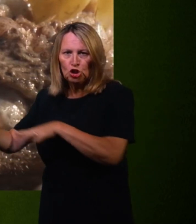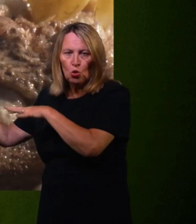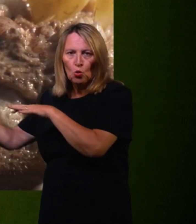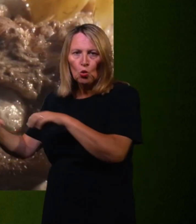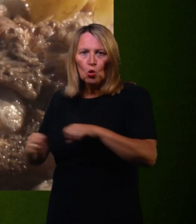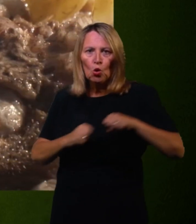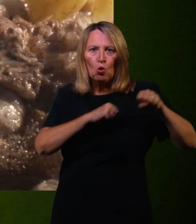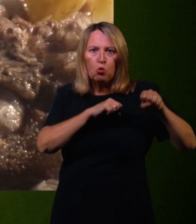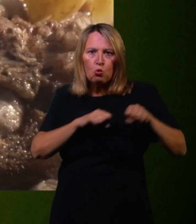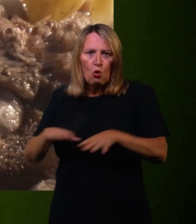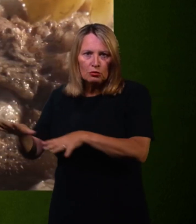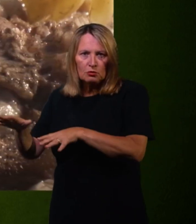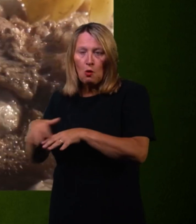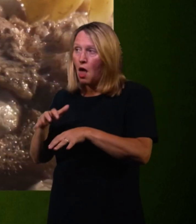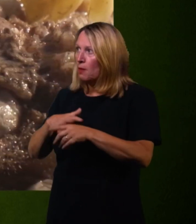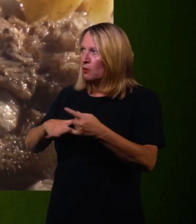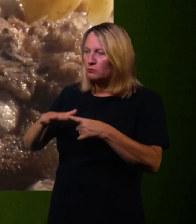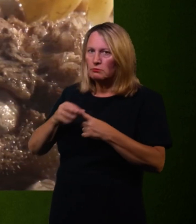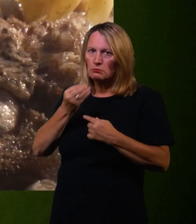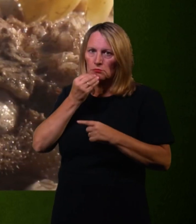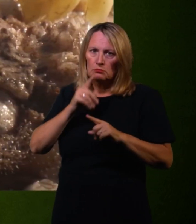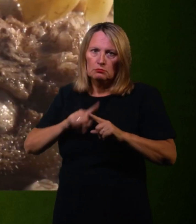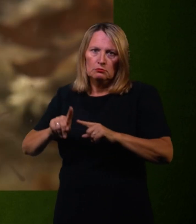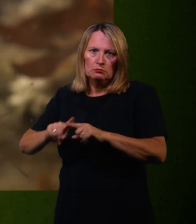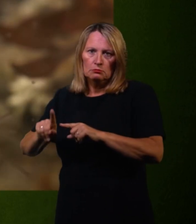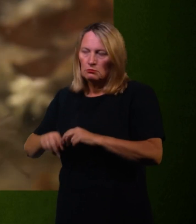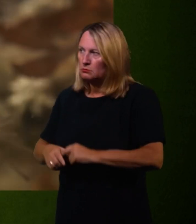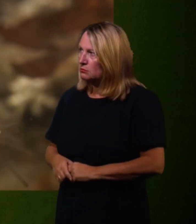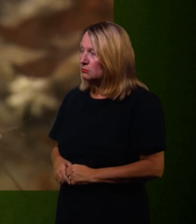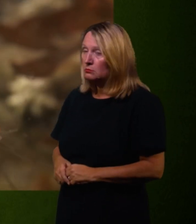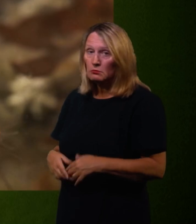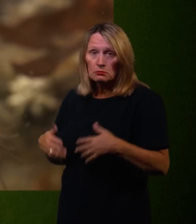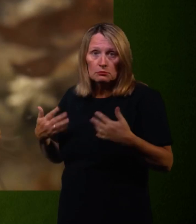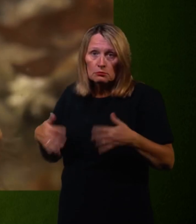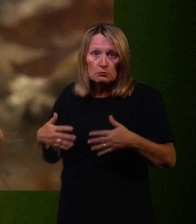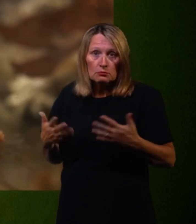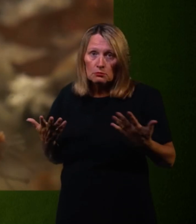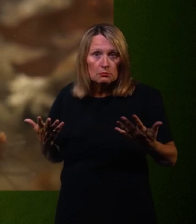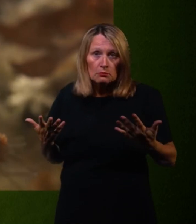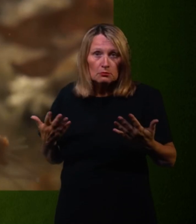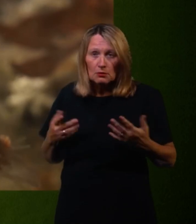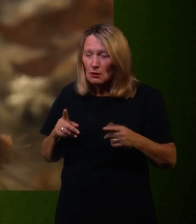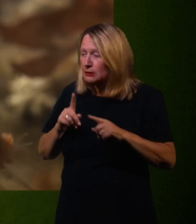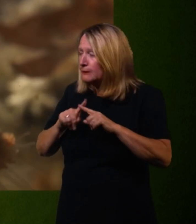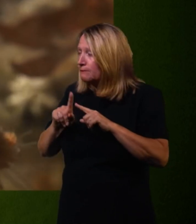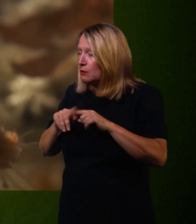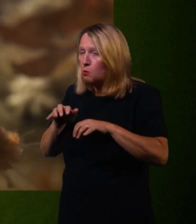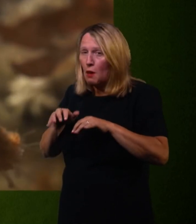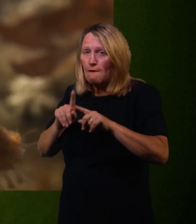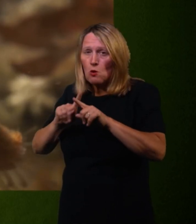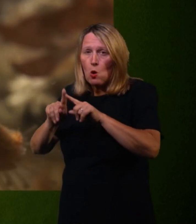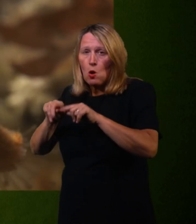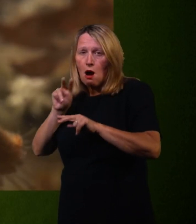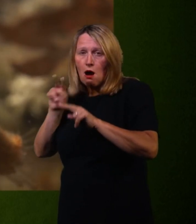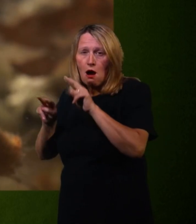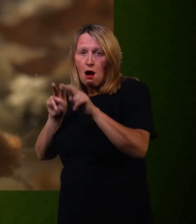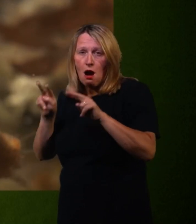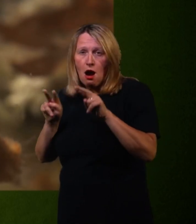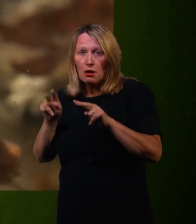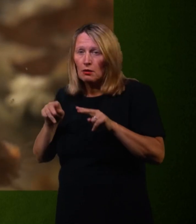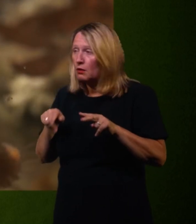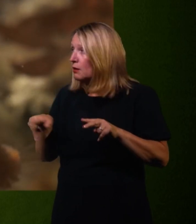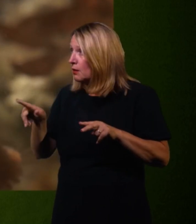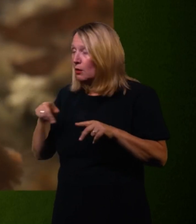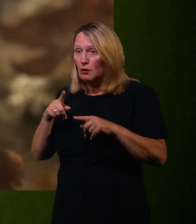all the wildlife here. And what's absolutely amazing is that those incredible wildlife, the nutrients travel